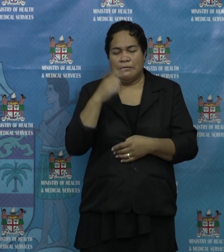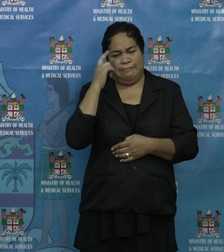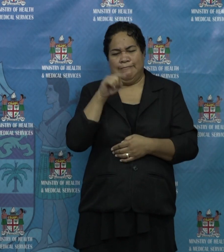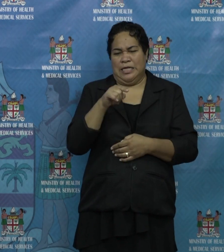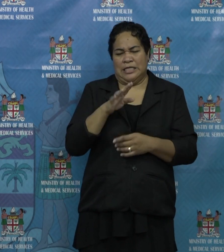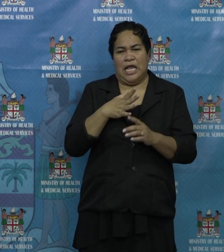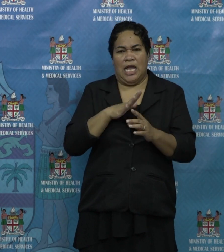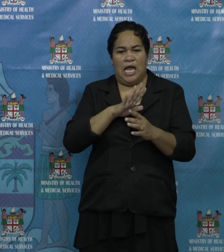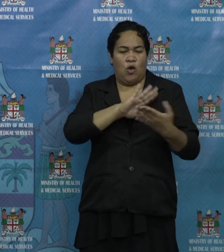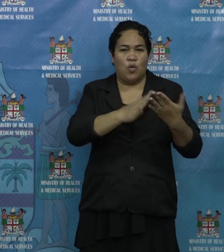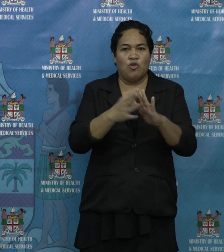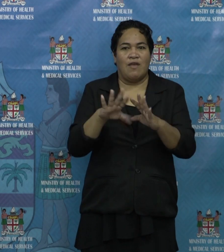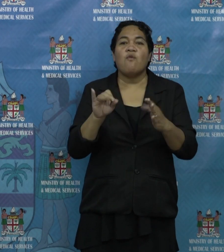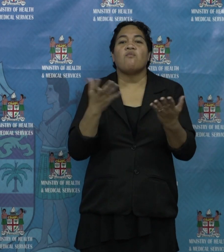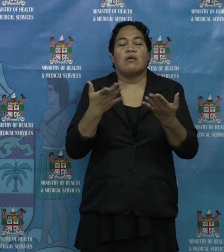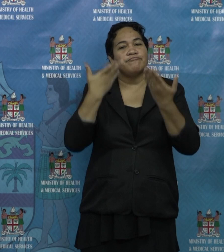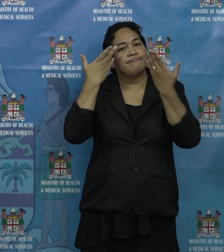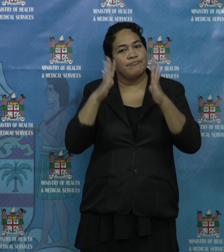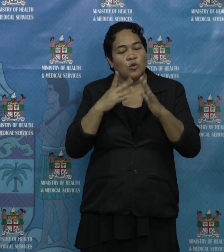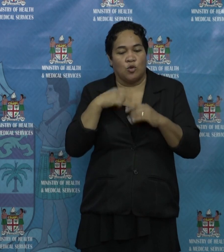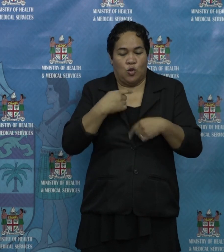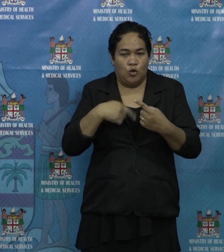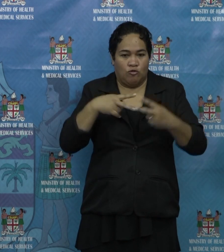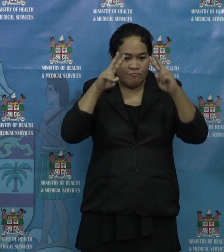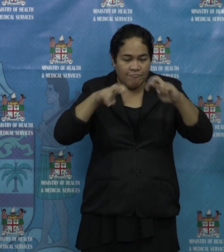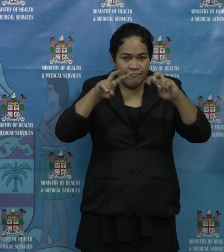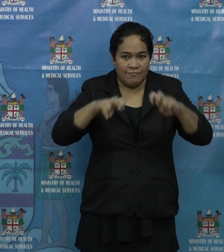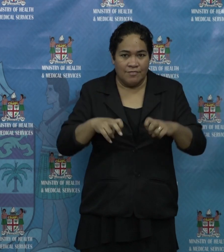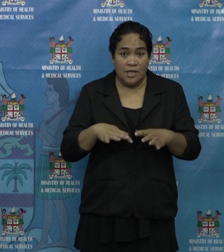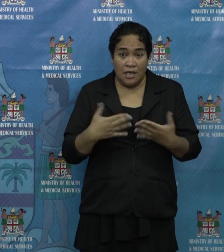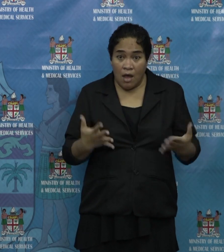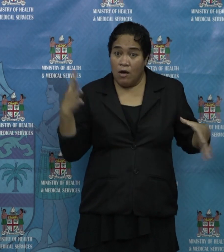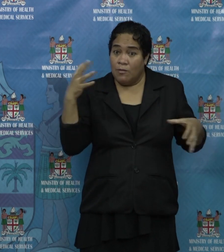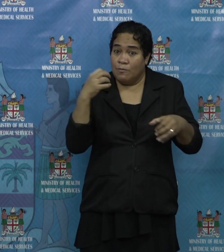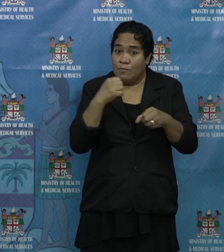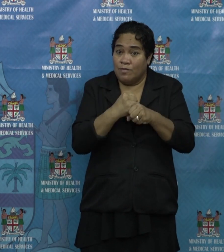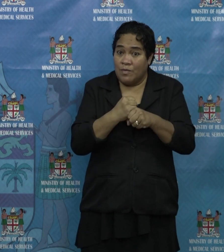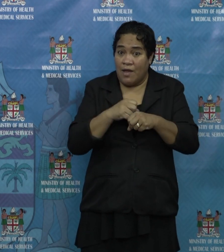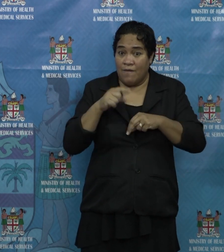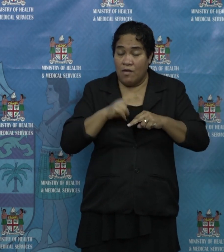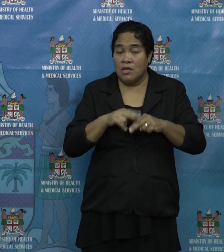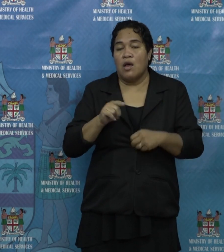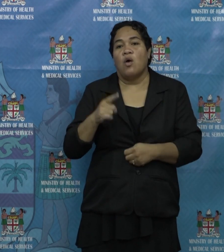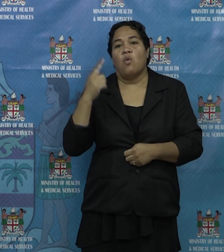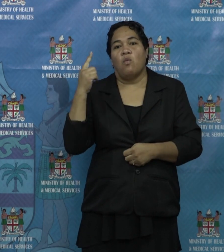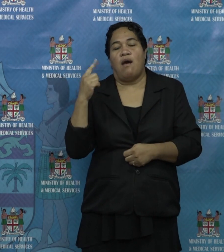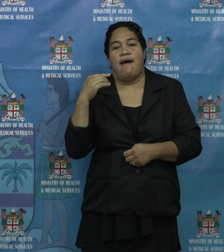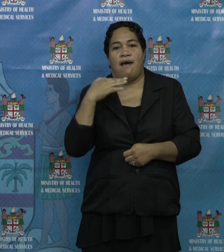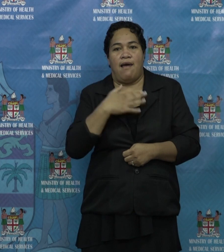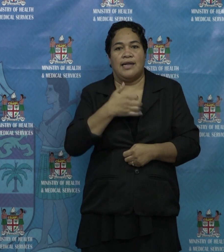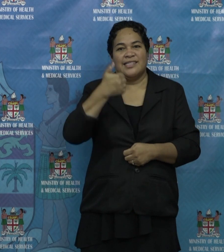transmission cases until proven otherwise. So now Fiji has had 166 cases in total,